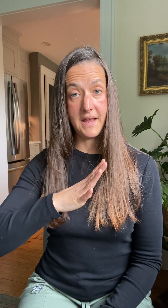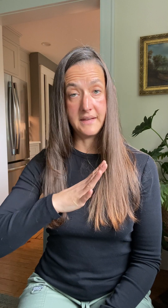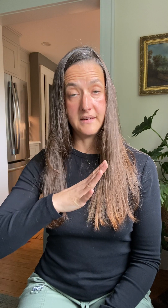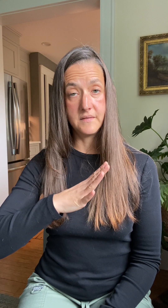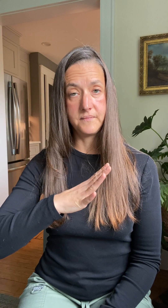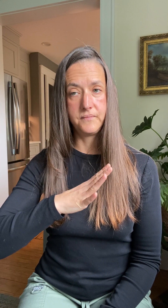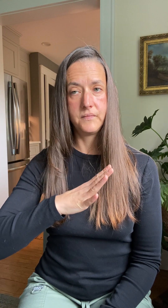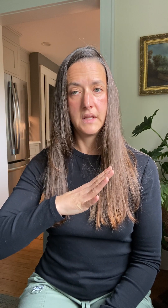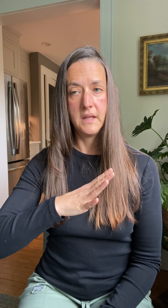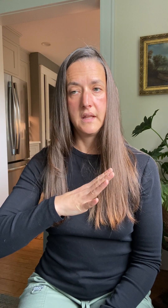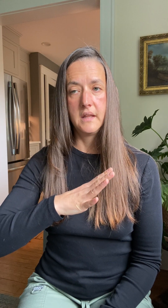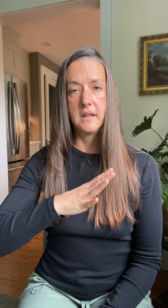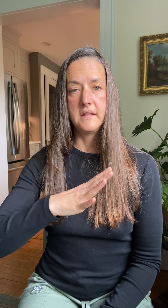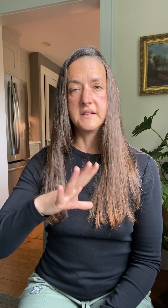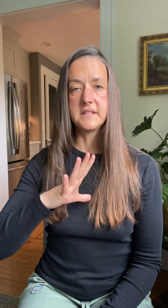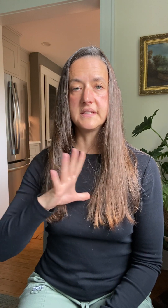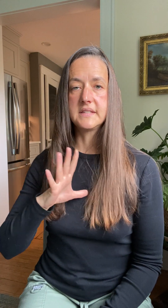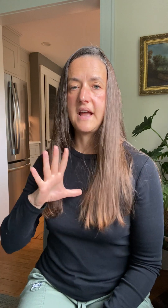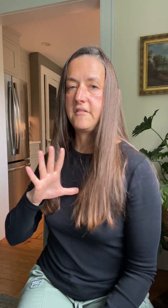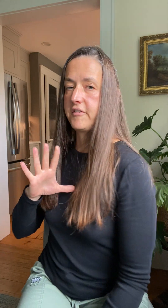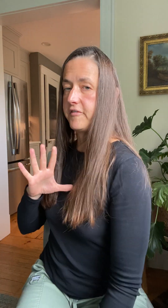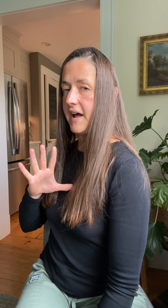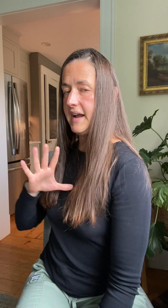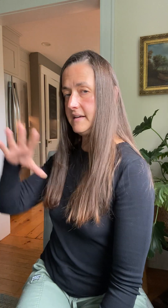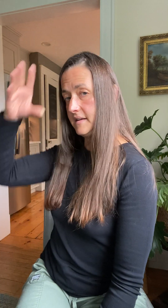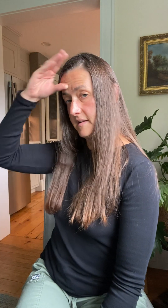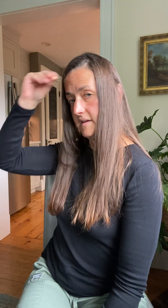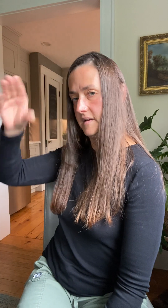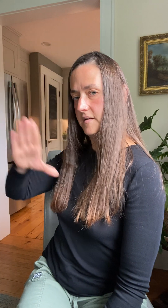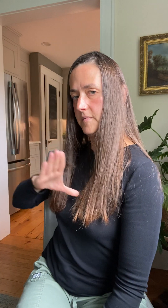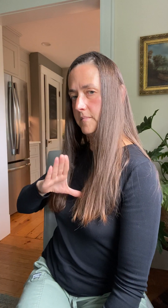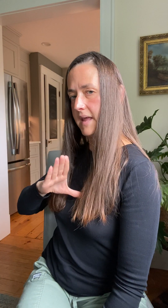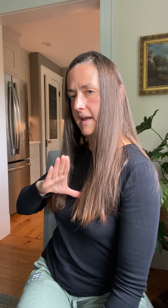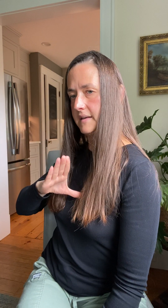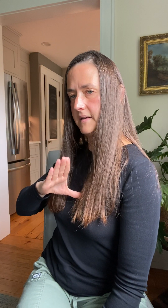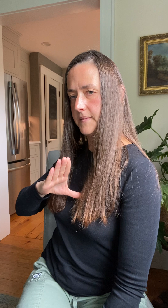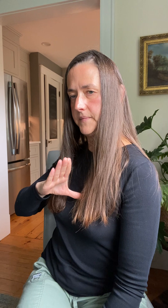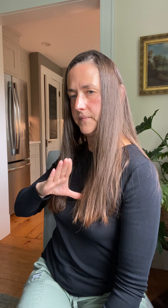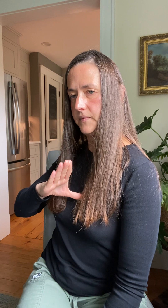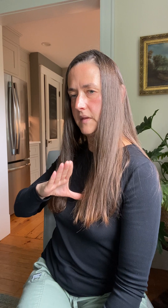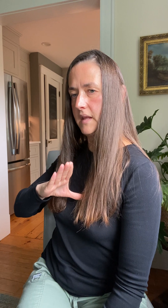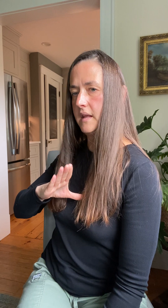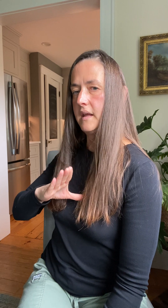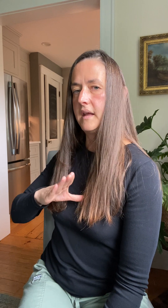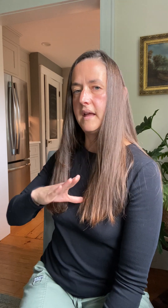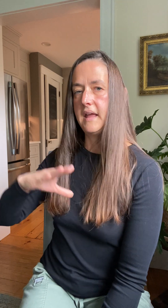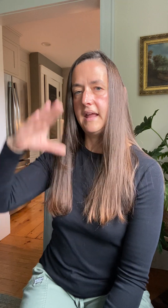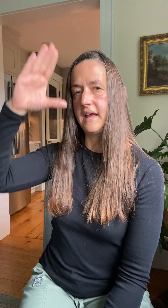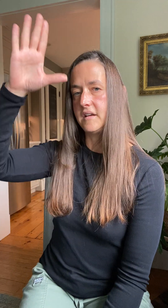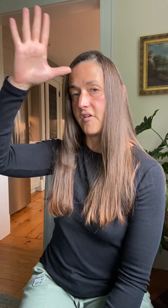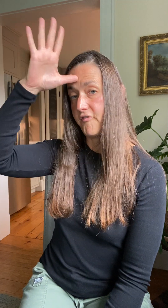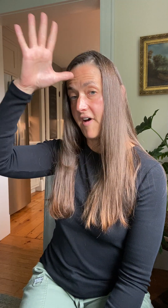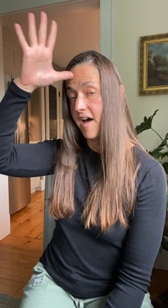man. This is the sign for fine, man. And